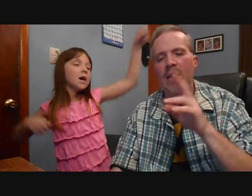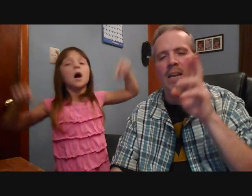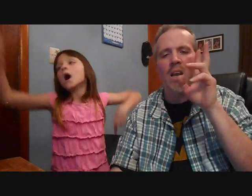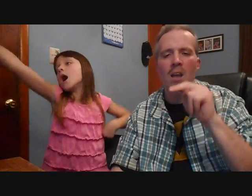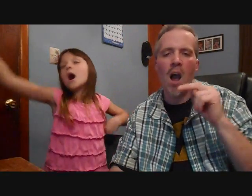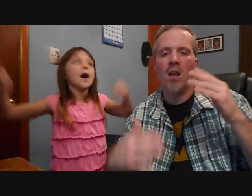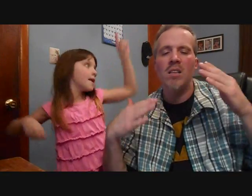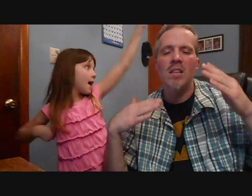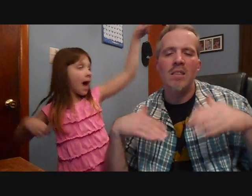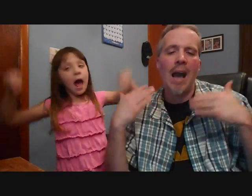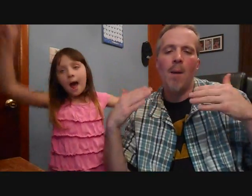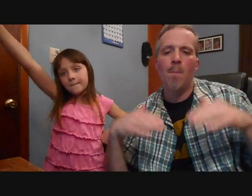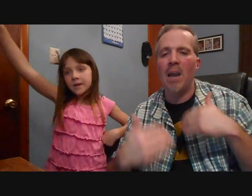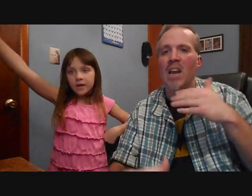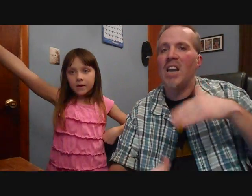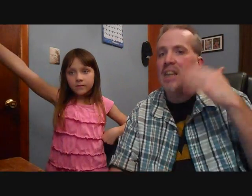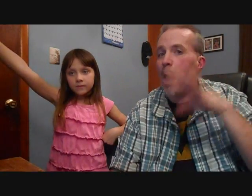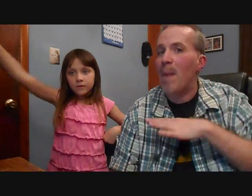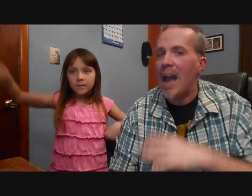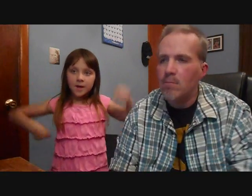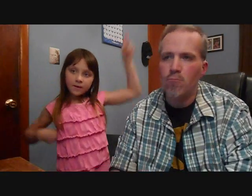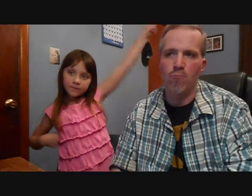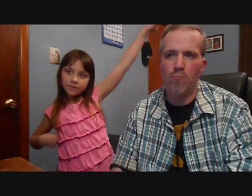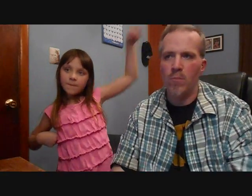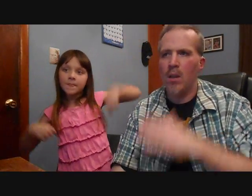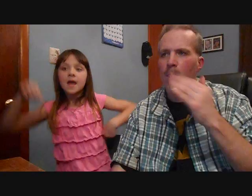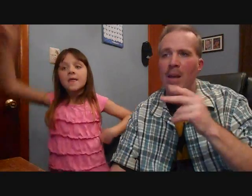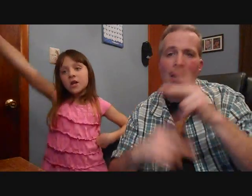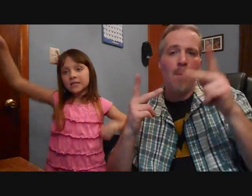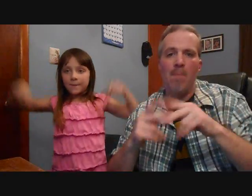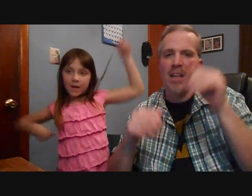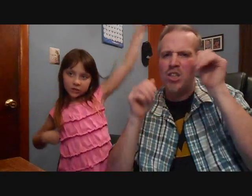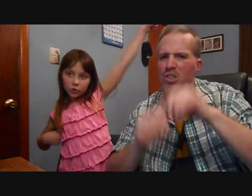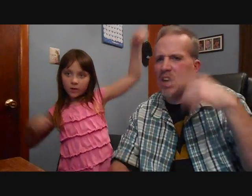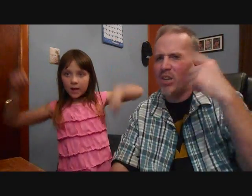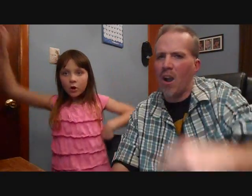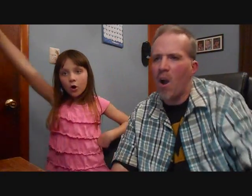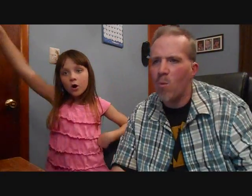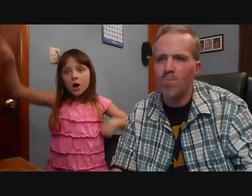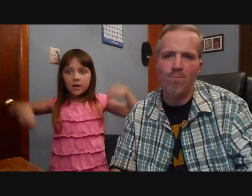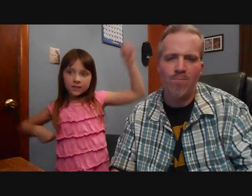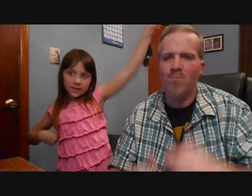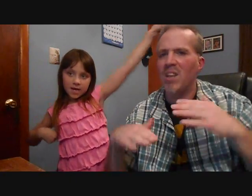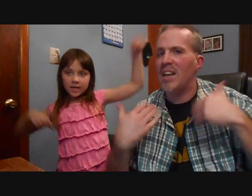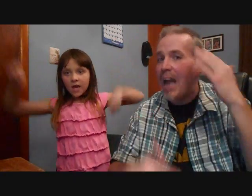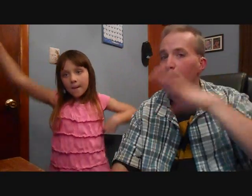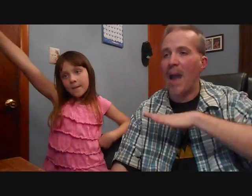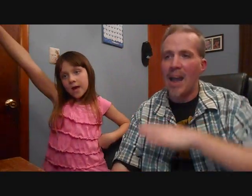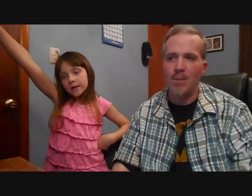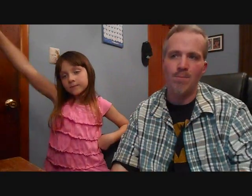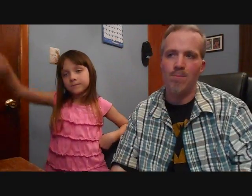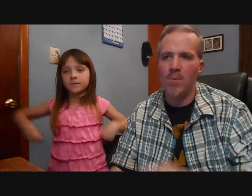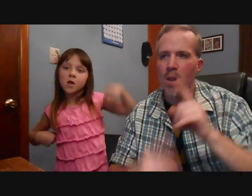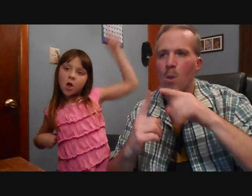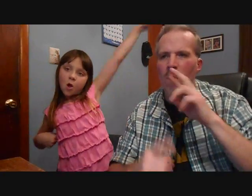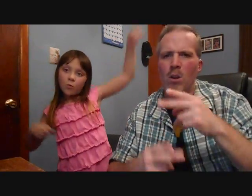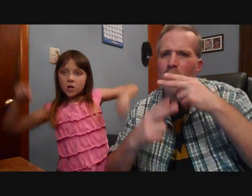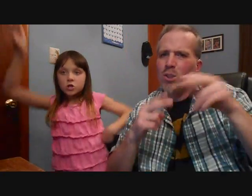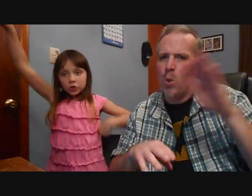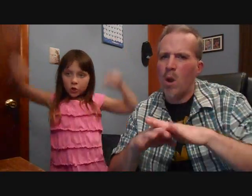Young Happy Young Man There's a place you can go I said Young Man When you're